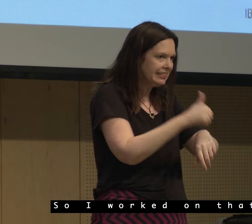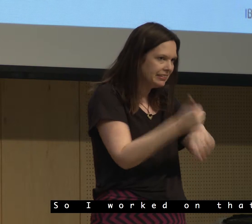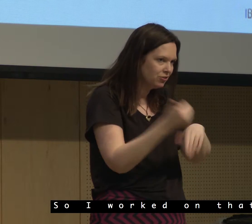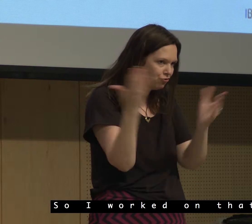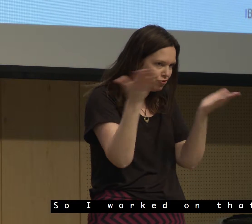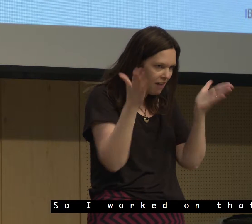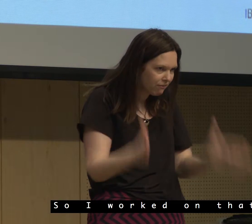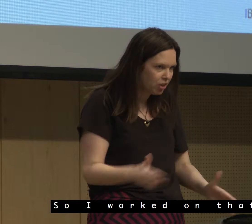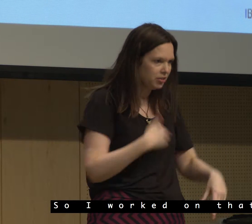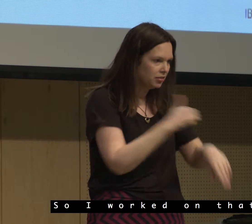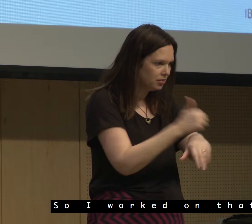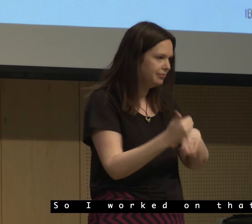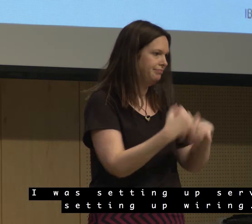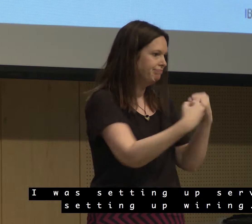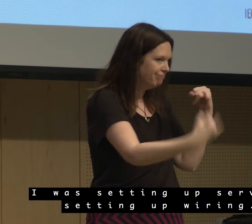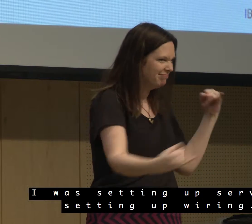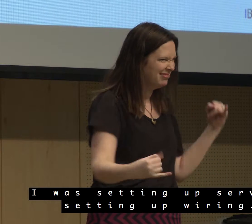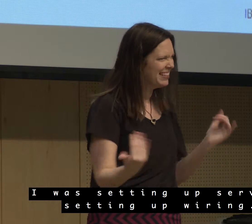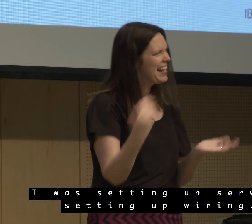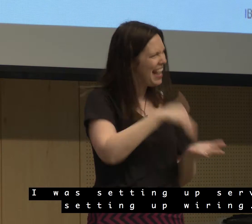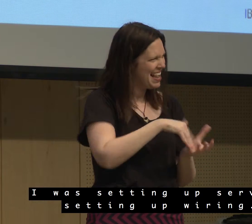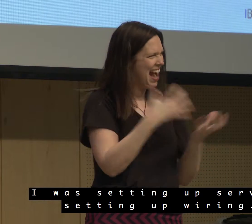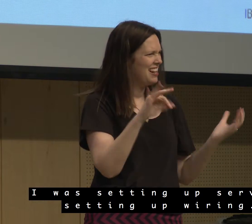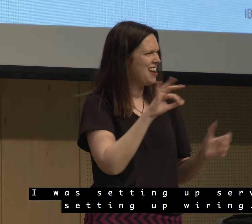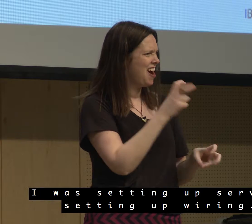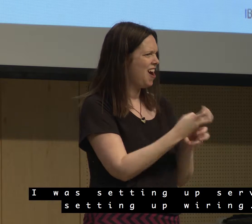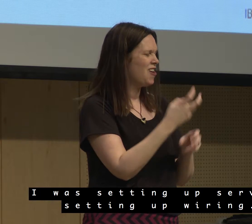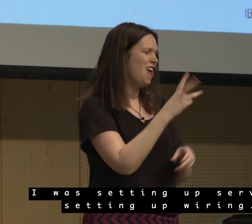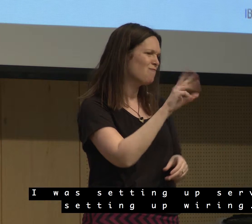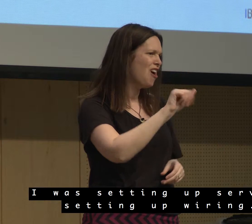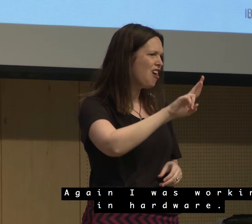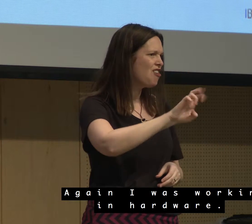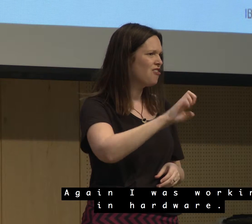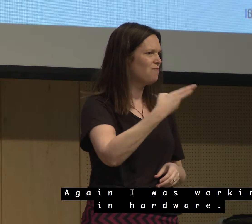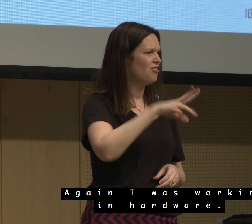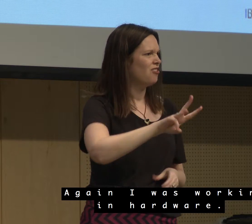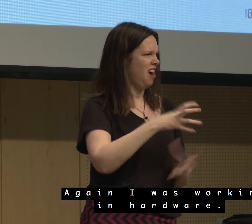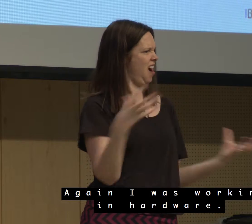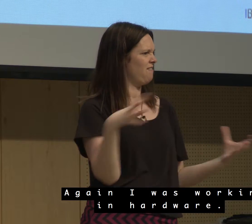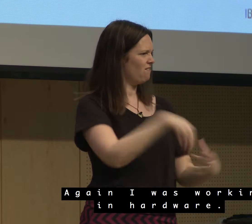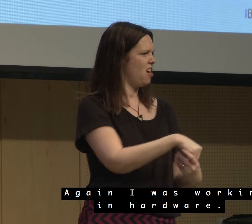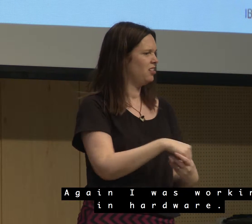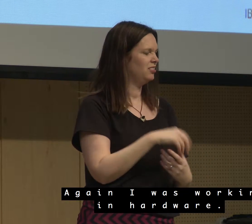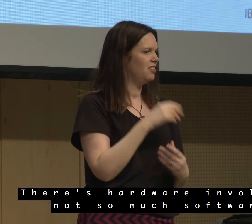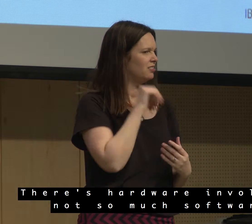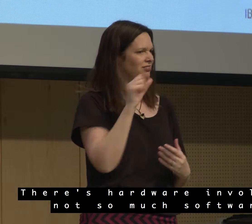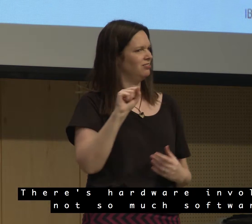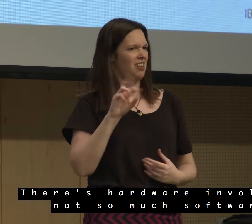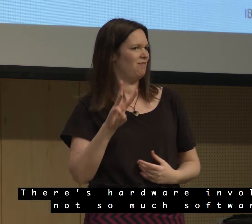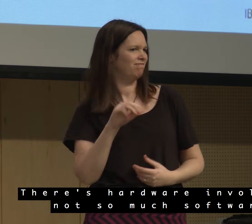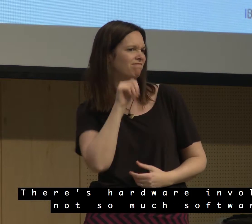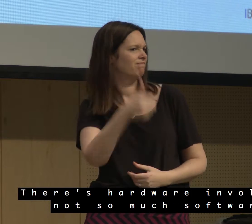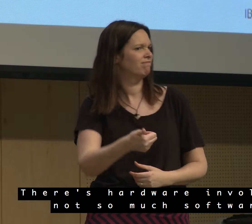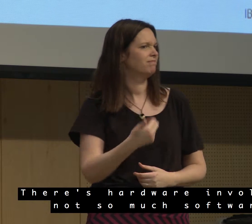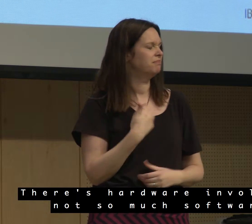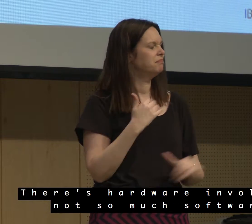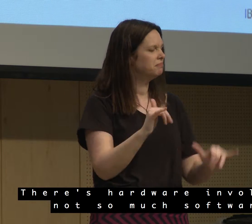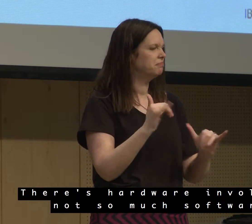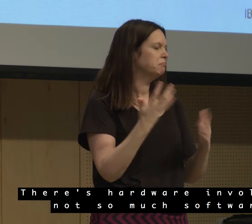So I worked on that. I was setting up servers, setting up wiring. Again, I was working in hardware. There's hardware involved, not so